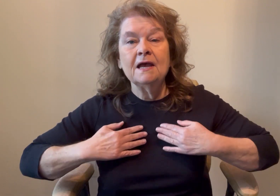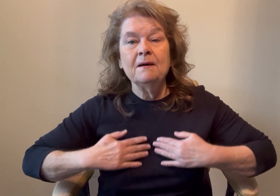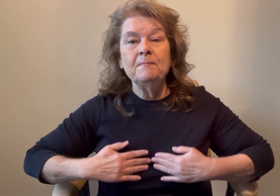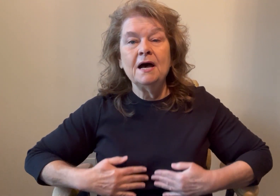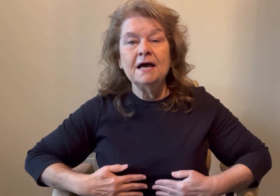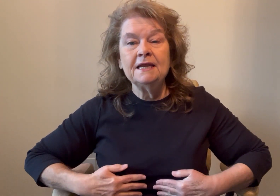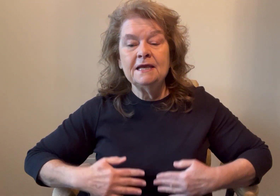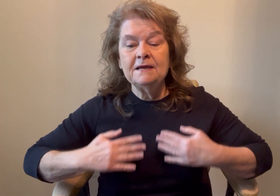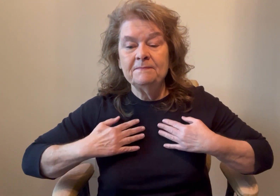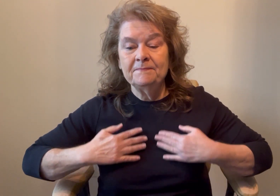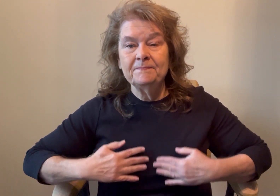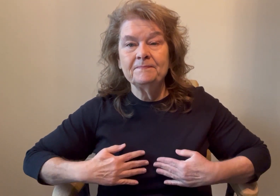body,